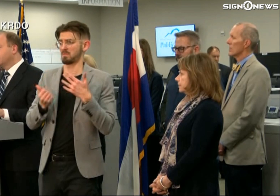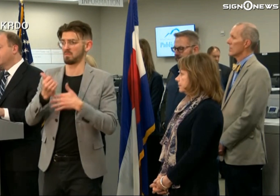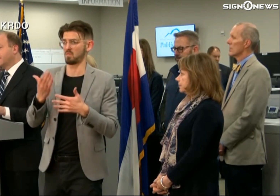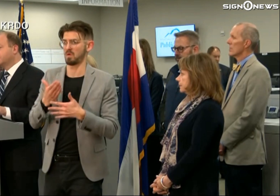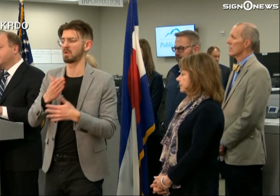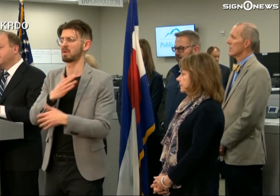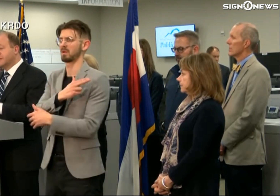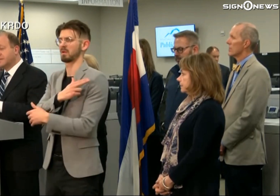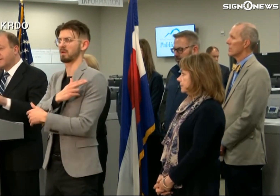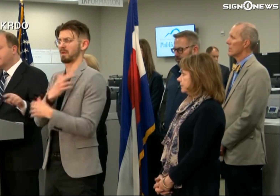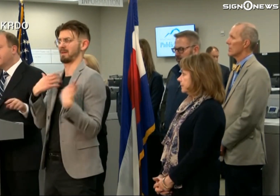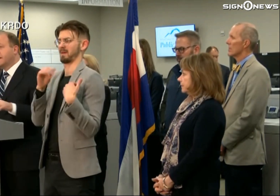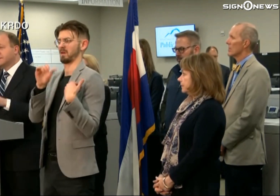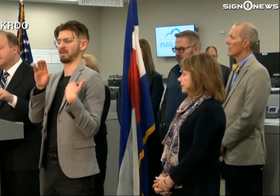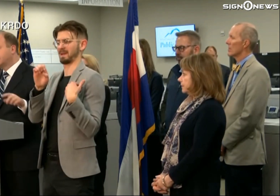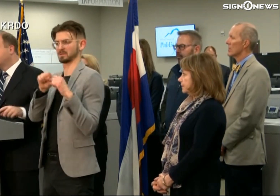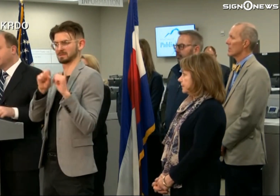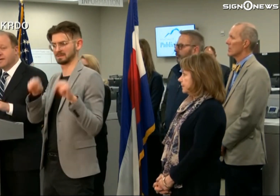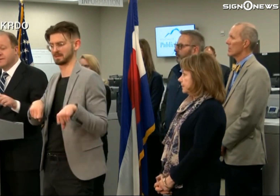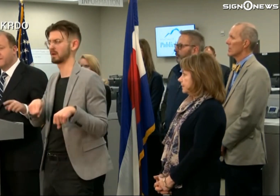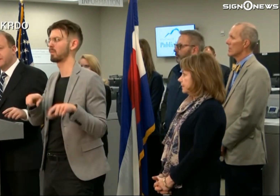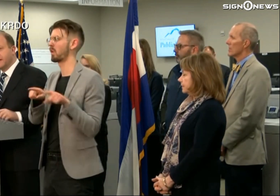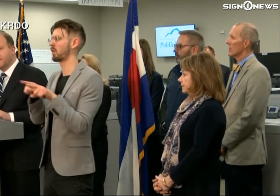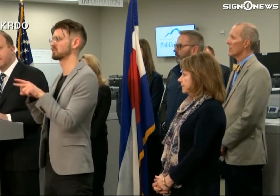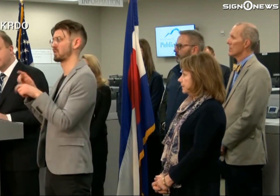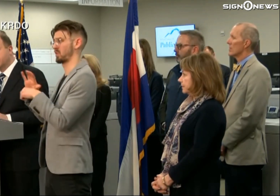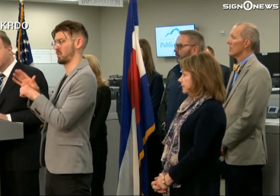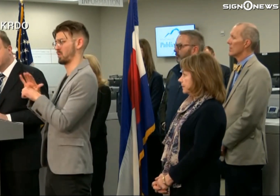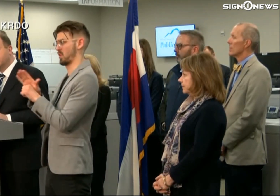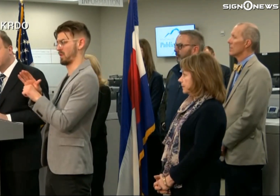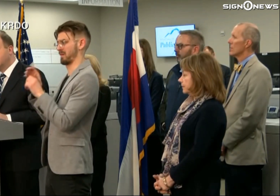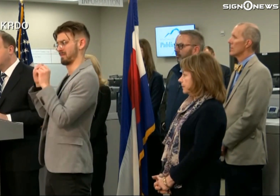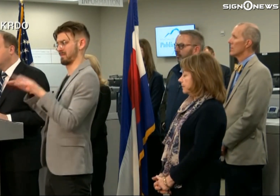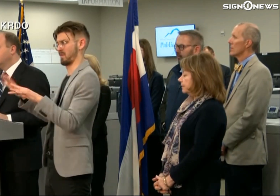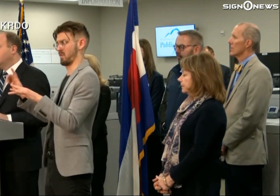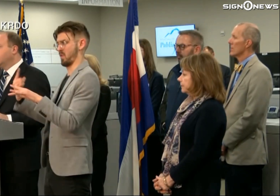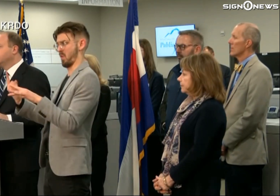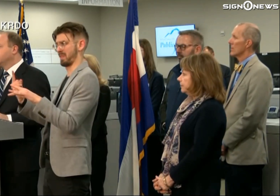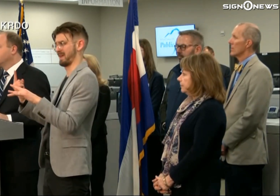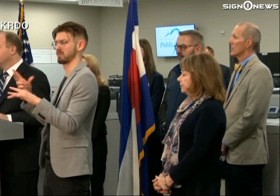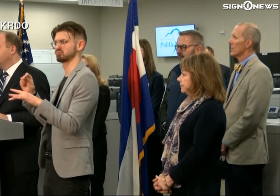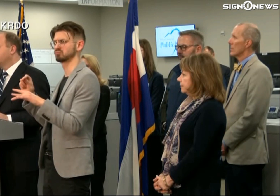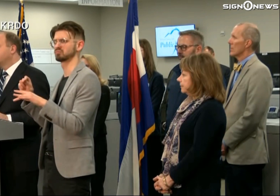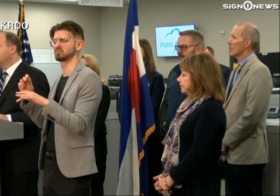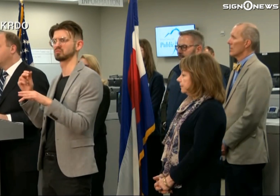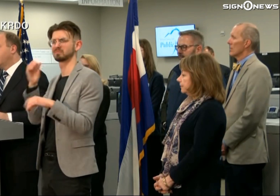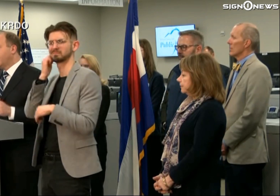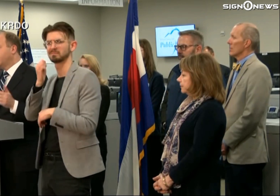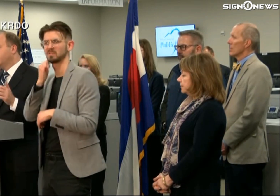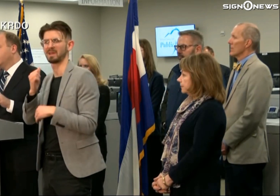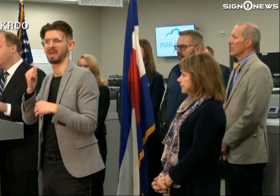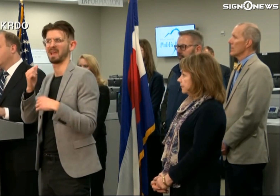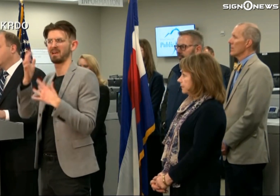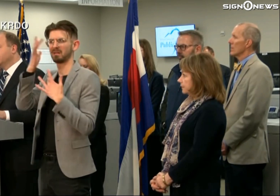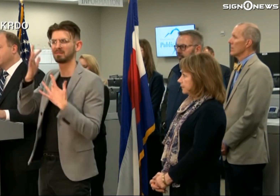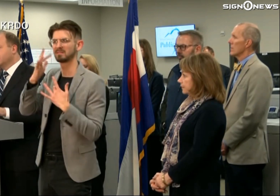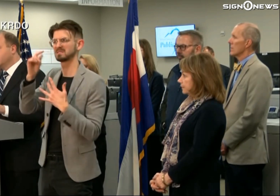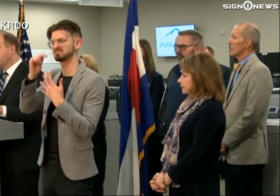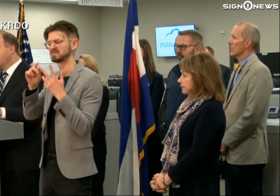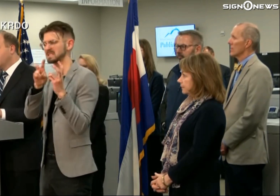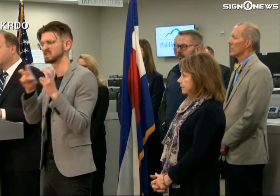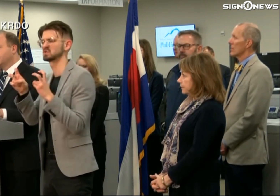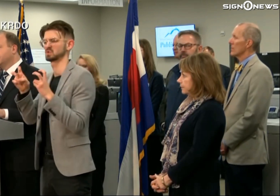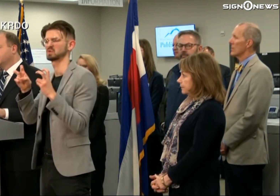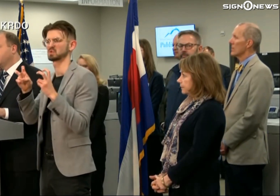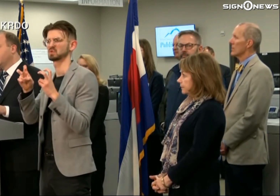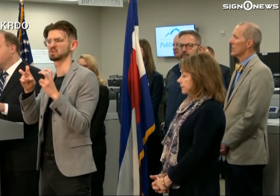address coronavirus, but to address everything else that saves lives every day in our hospitals. So we're doing everything we can in conjunction